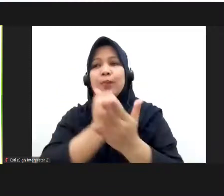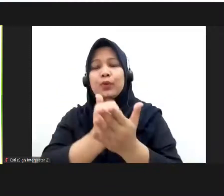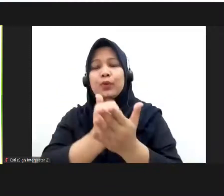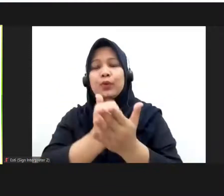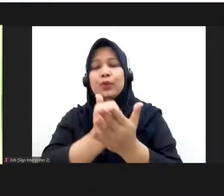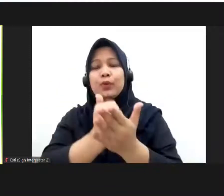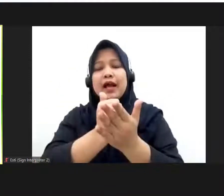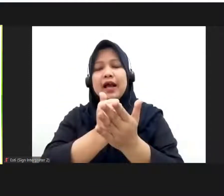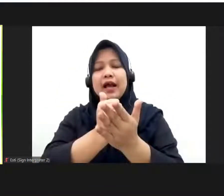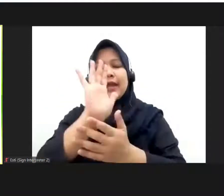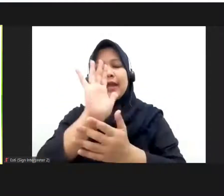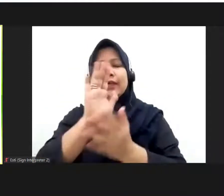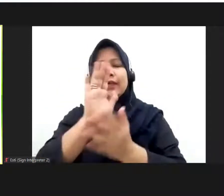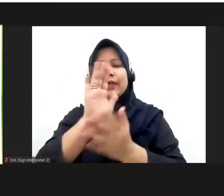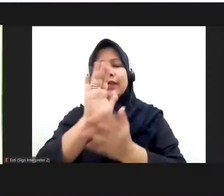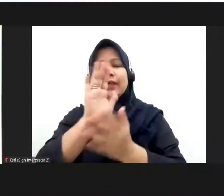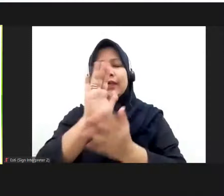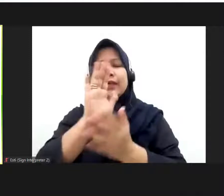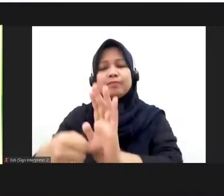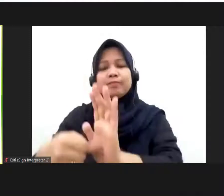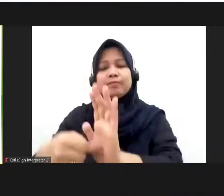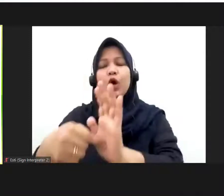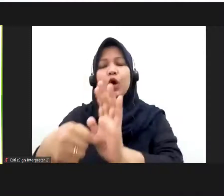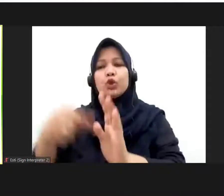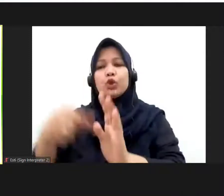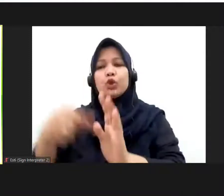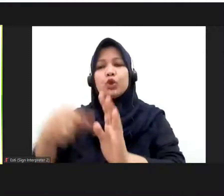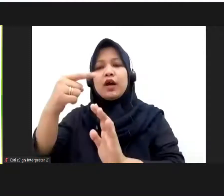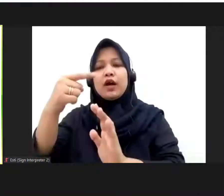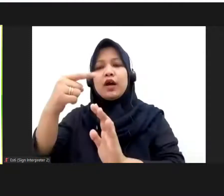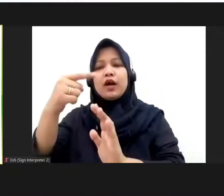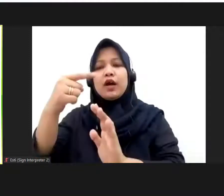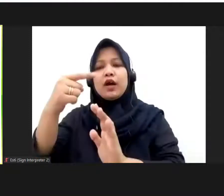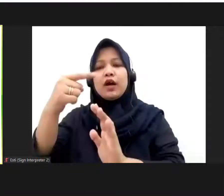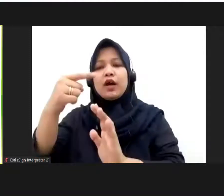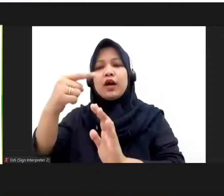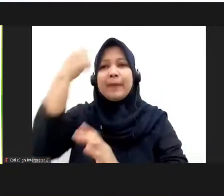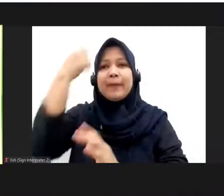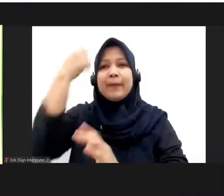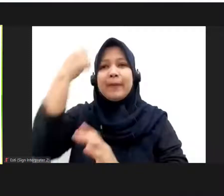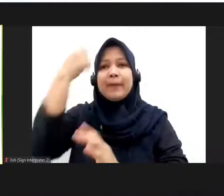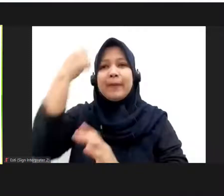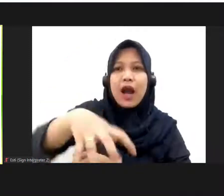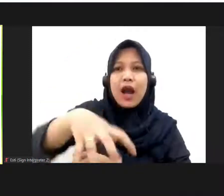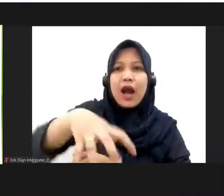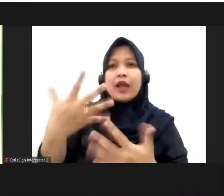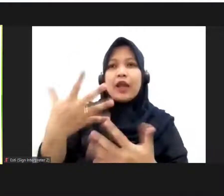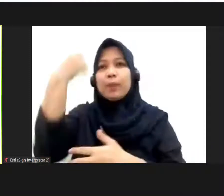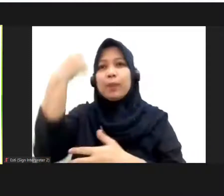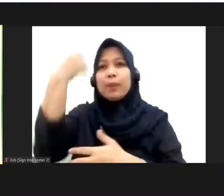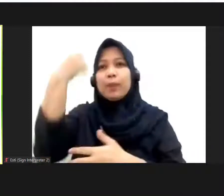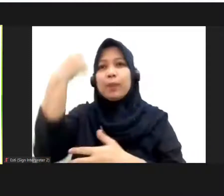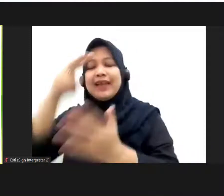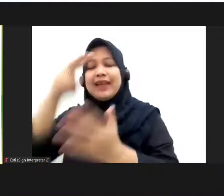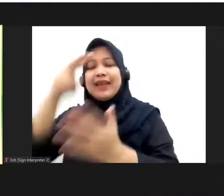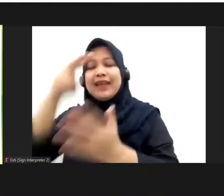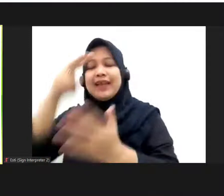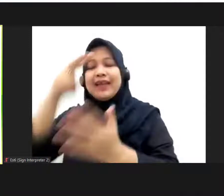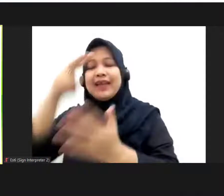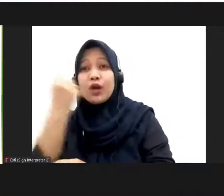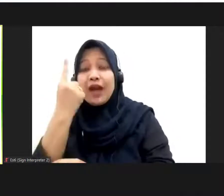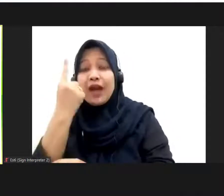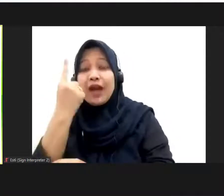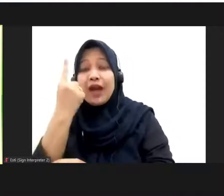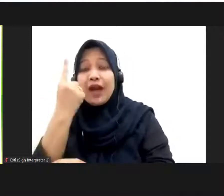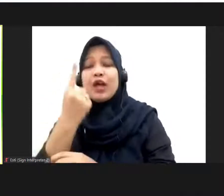government or even in the national government, for CSOs and people's organization to sit in those